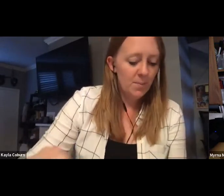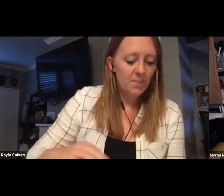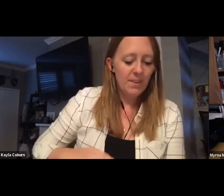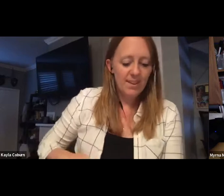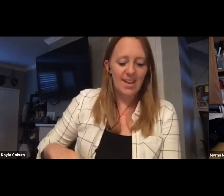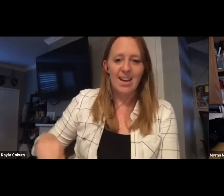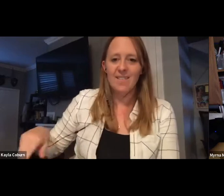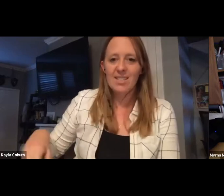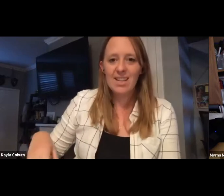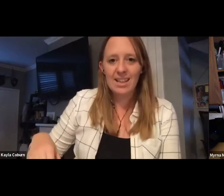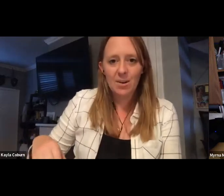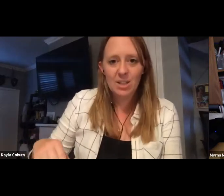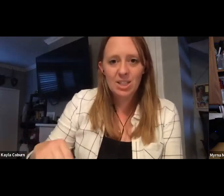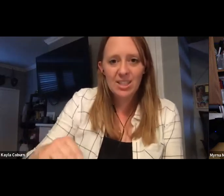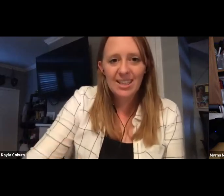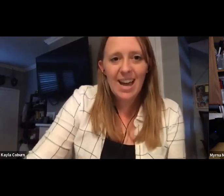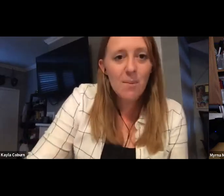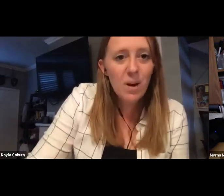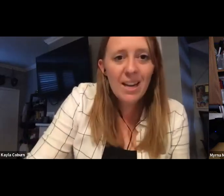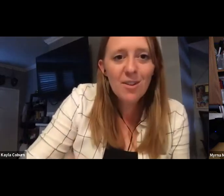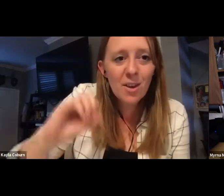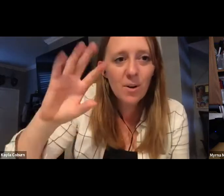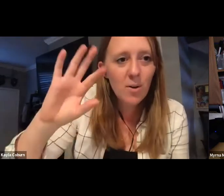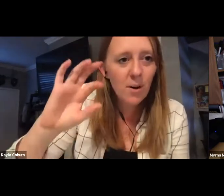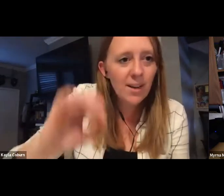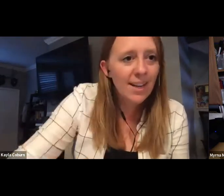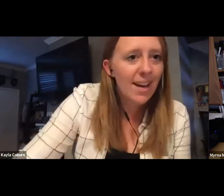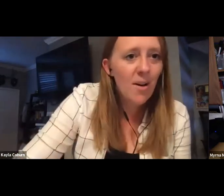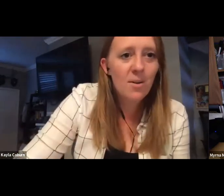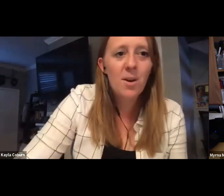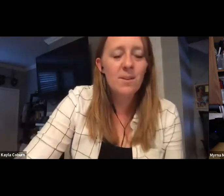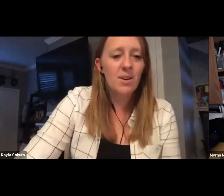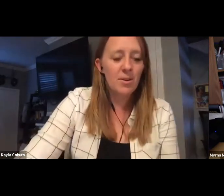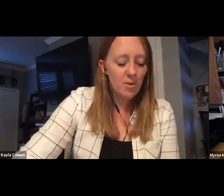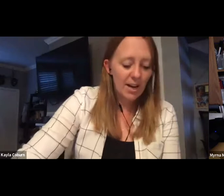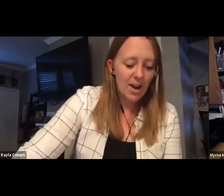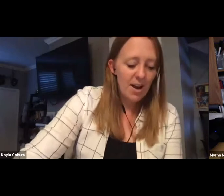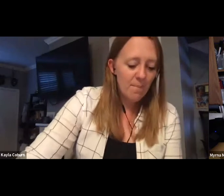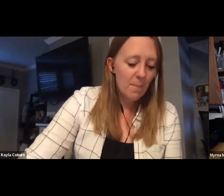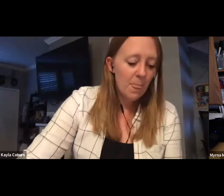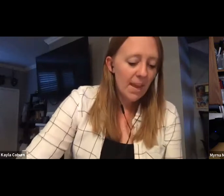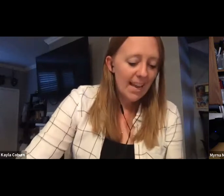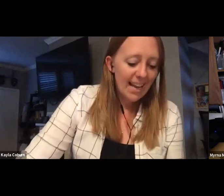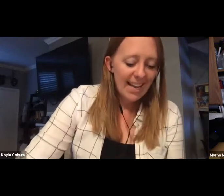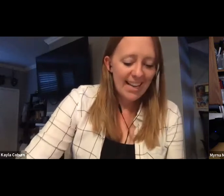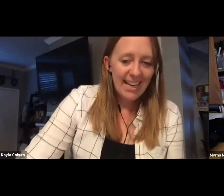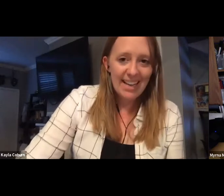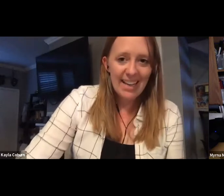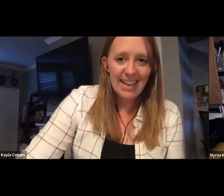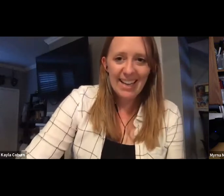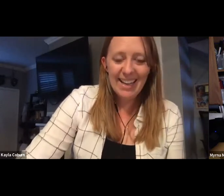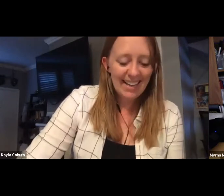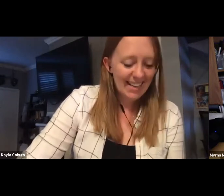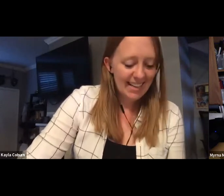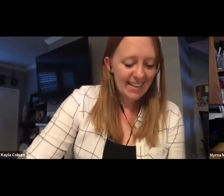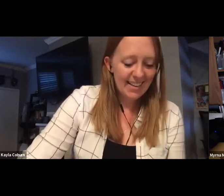2 of our sign language. I'm waiting for the recording. Oh, nope, it's already recording. Okay. Ajá. Hola, soy